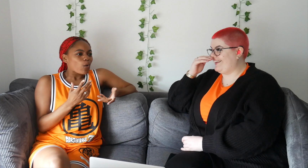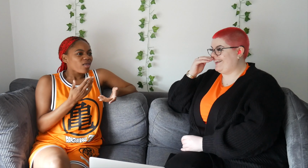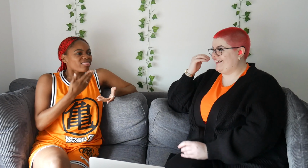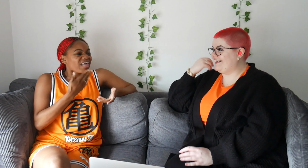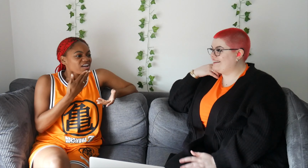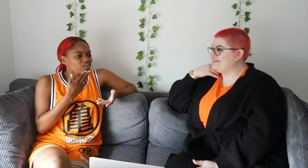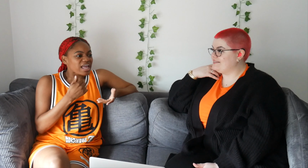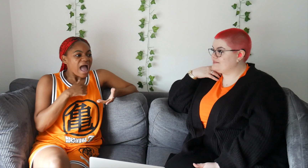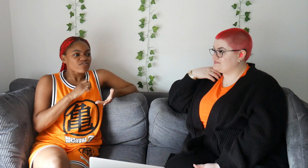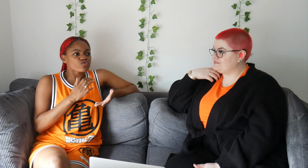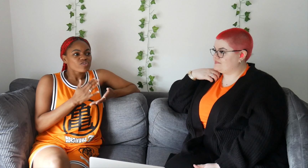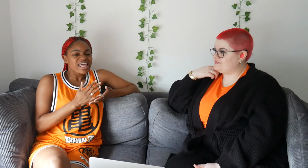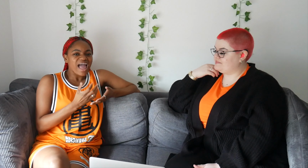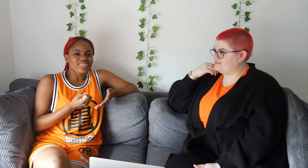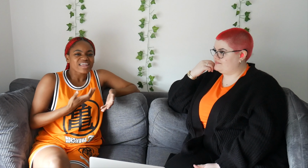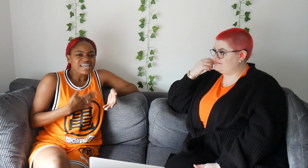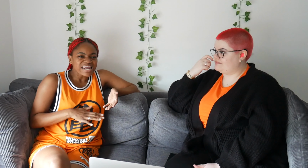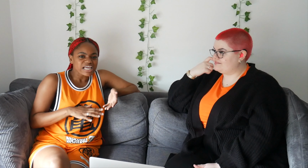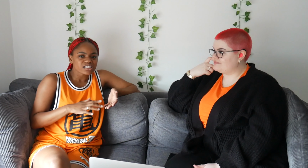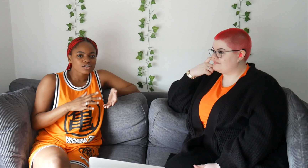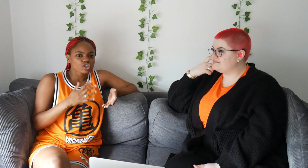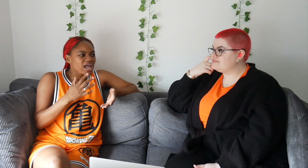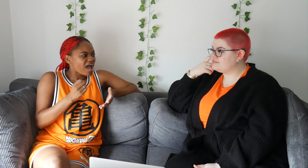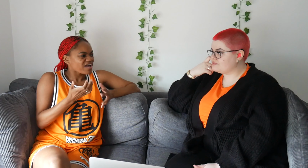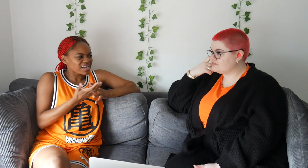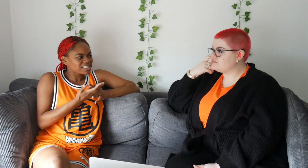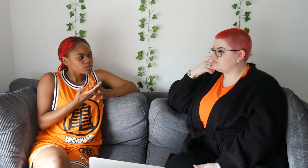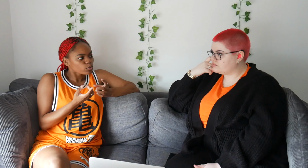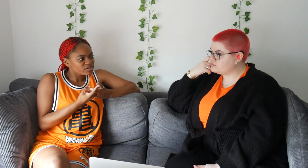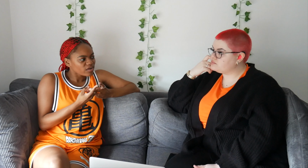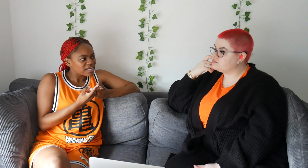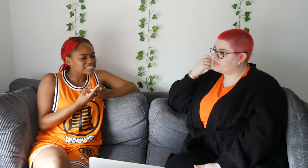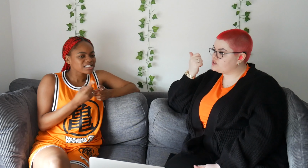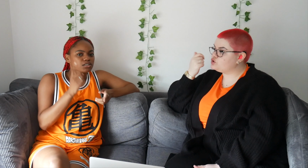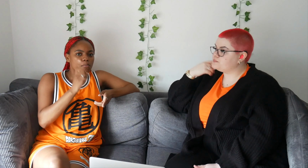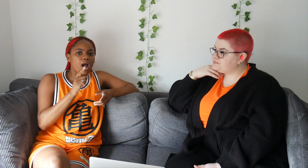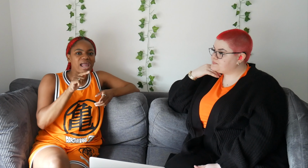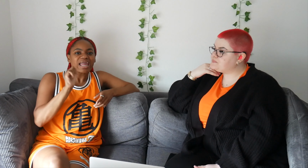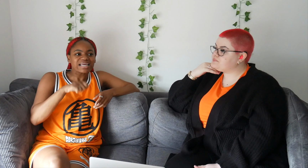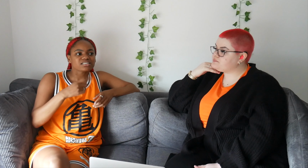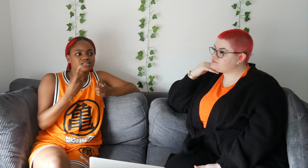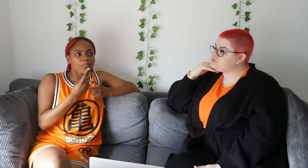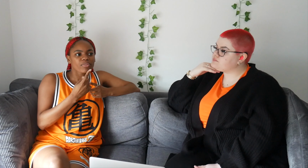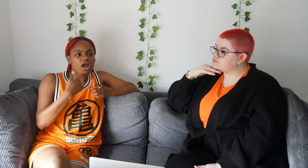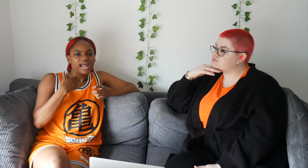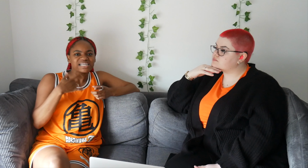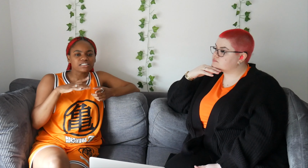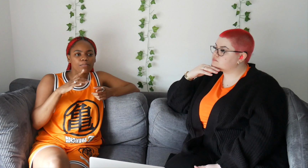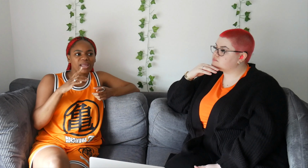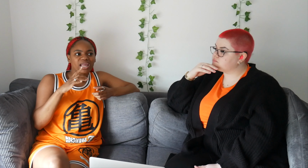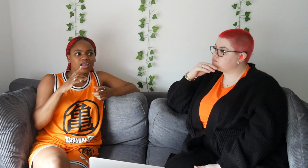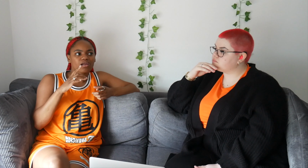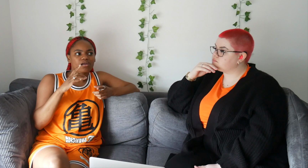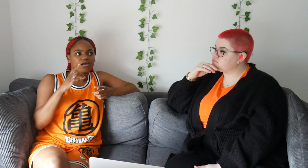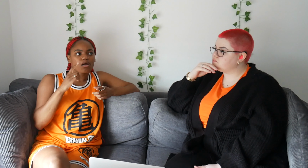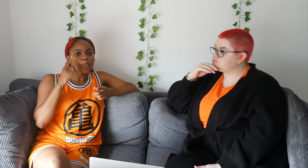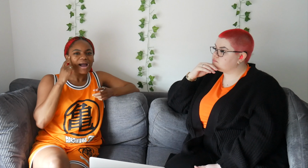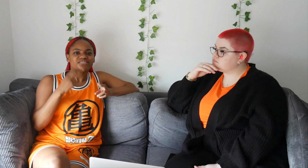that. Thankfully, I haven't really had the need to have accessible devices. That's good. But it is something that I need to